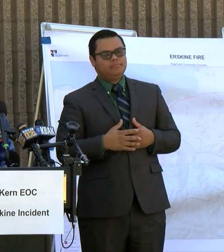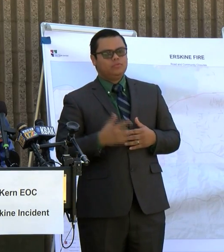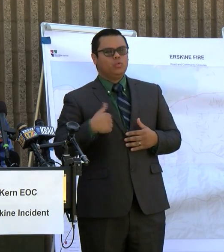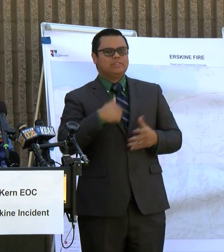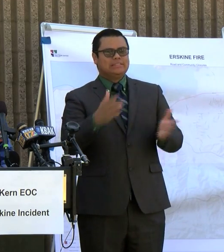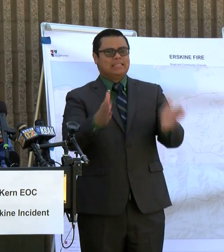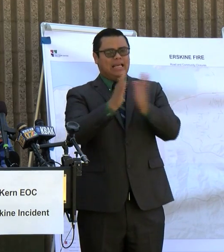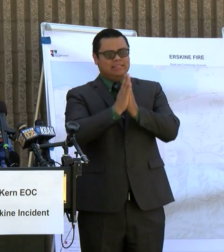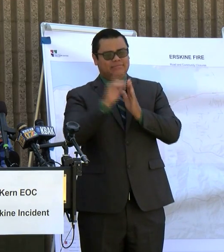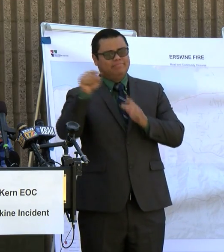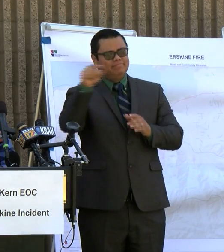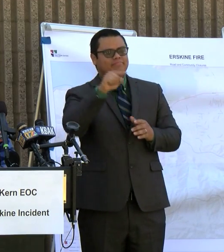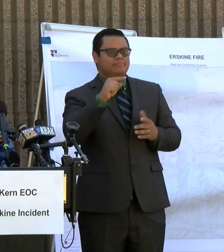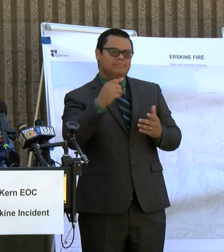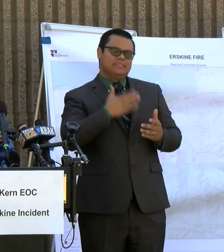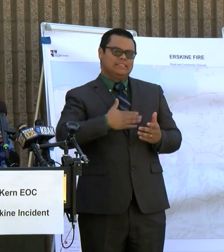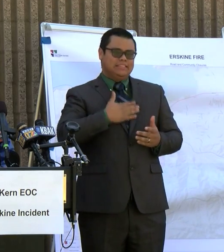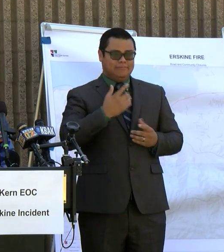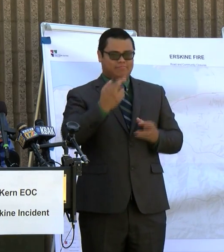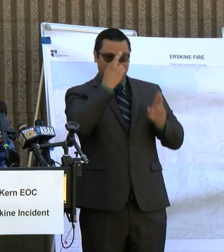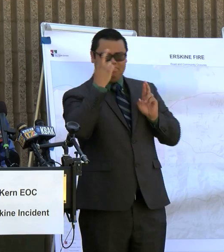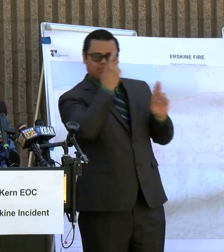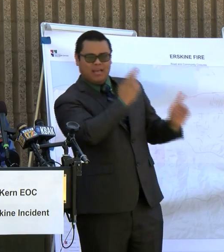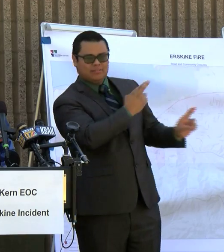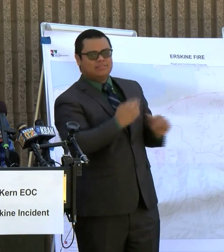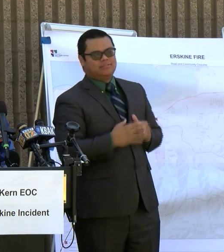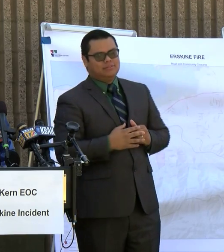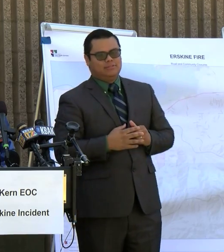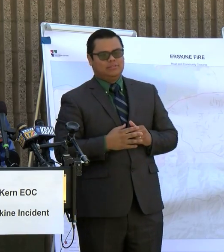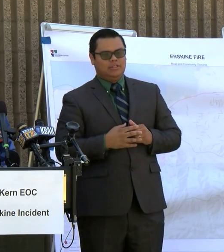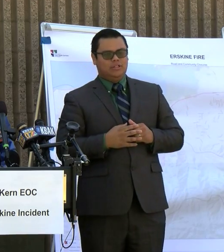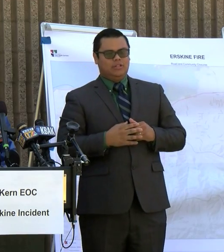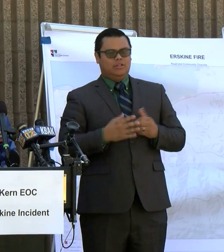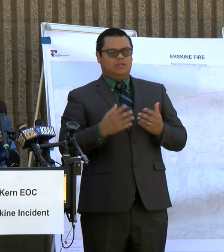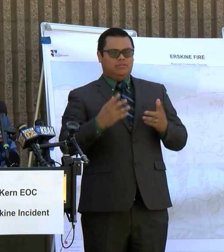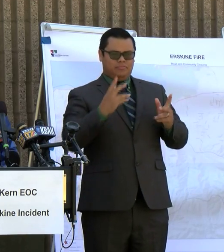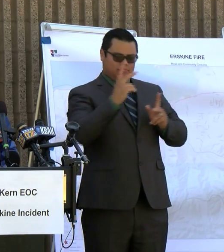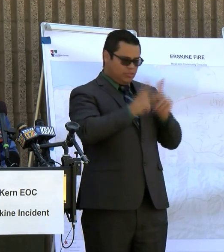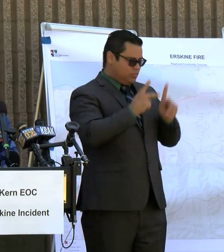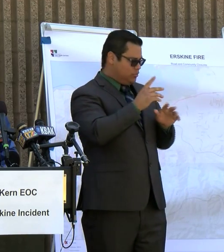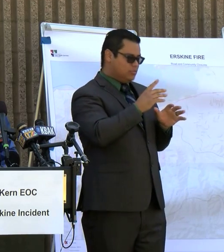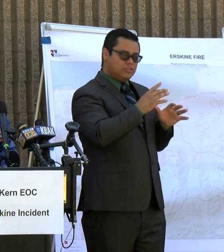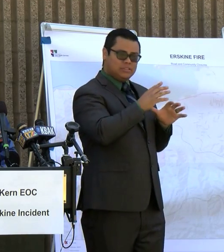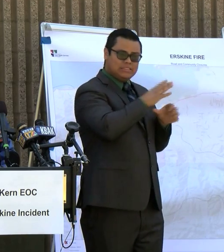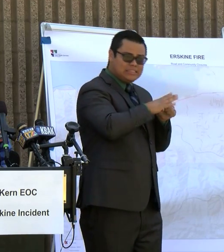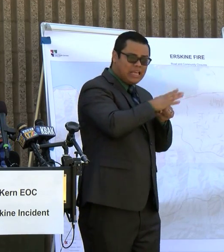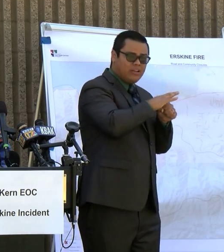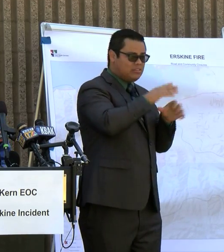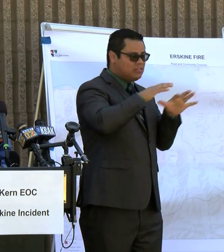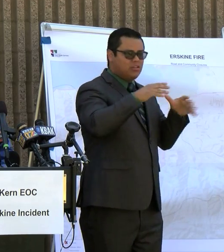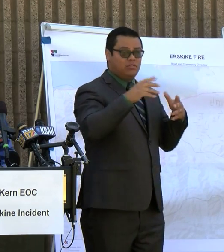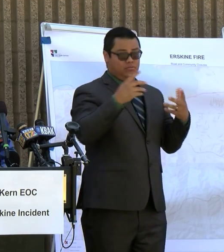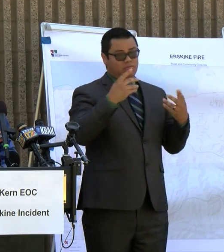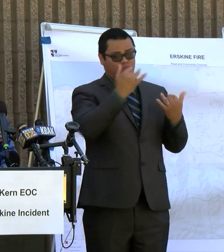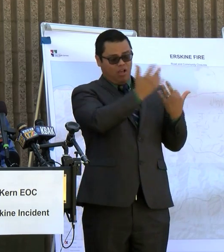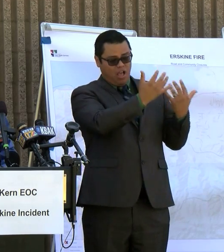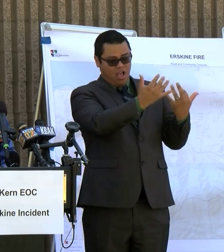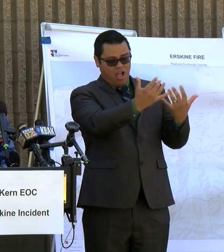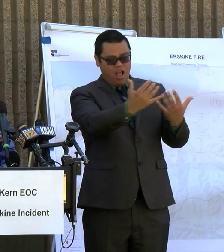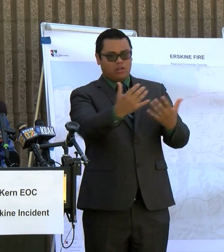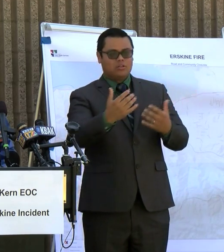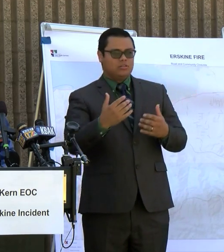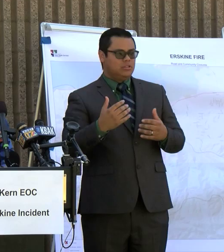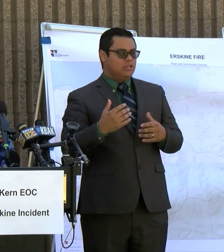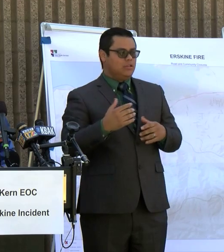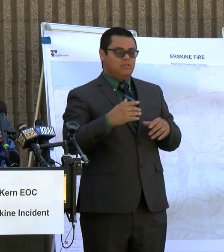just ask that you be mindful of that and respectful of what the people have in those areas that are affected, what they have